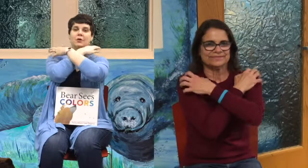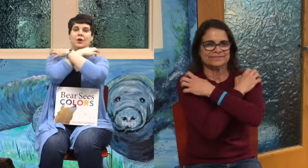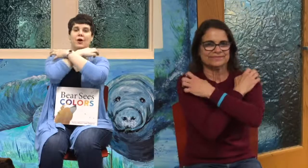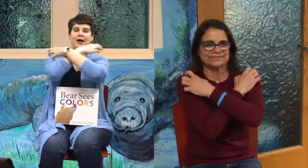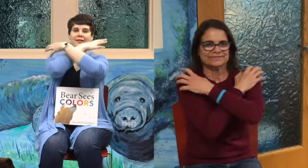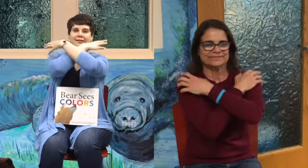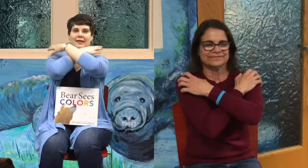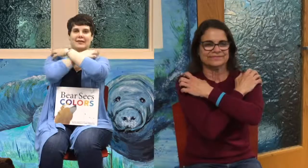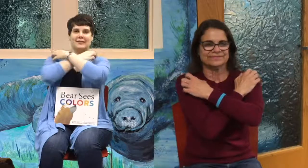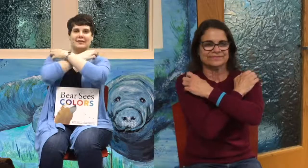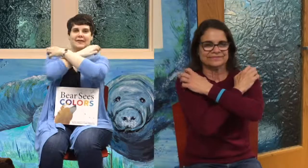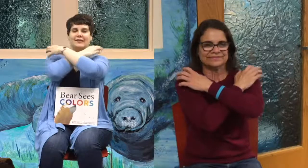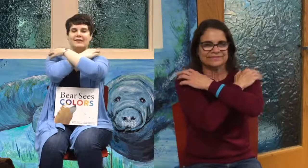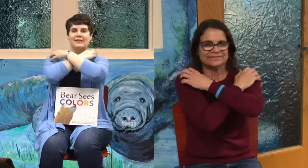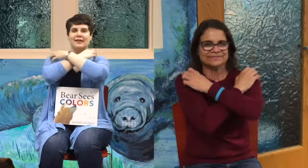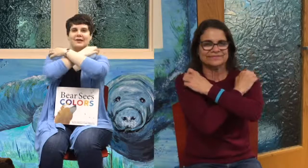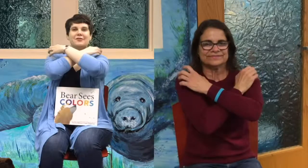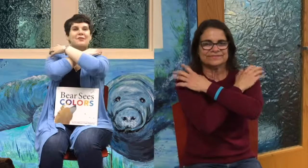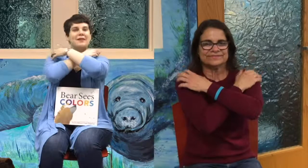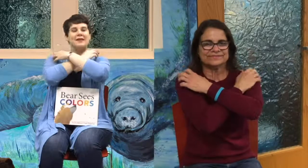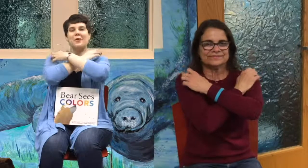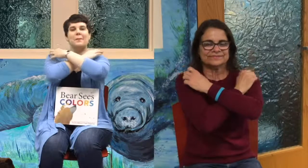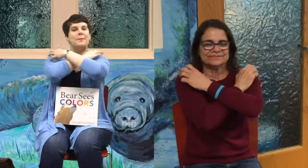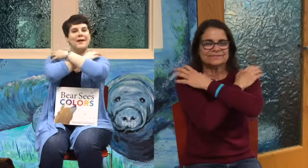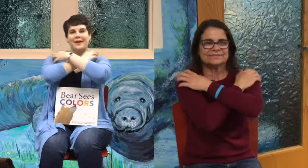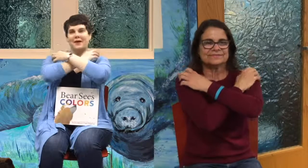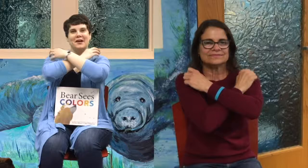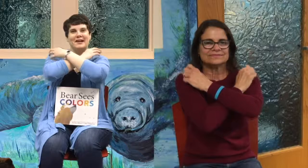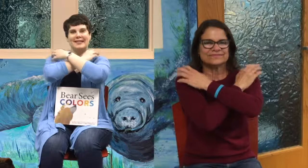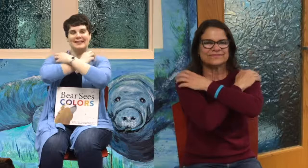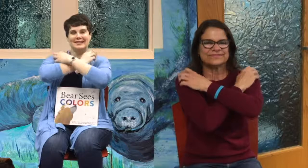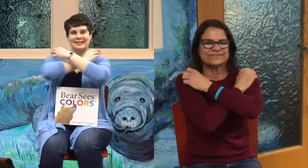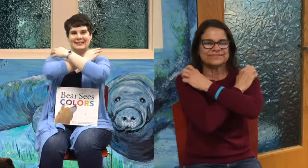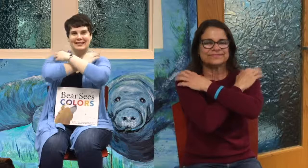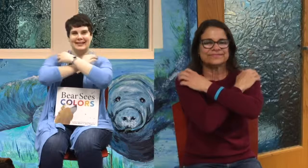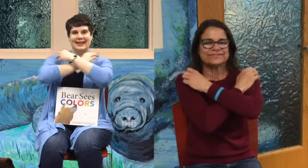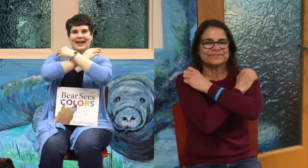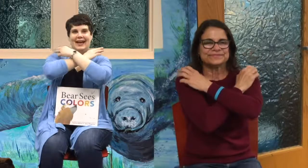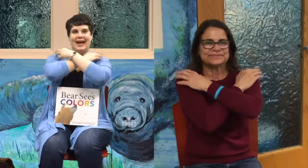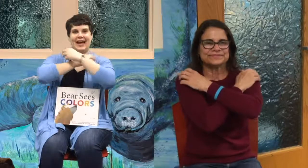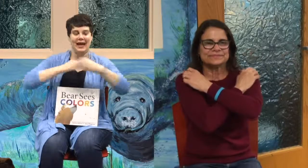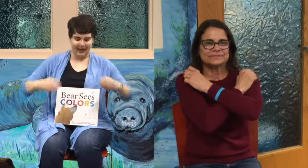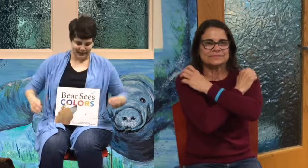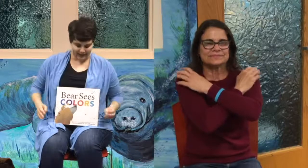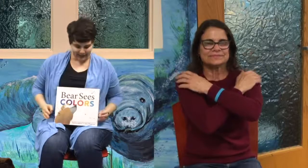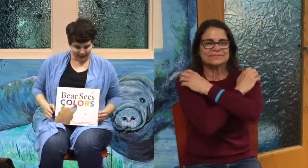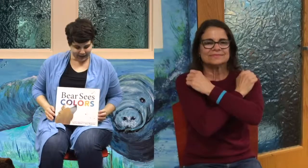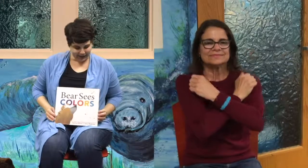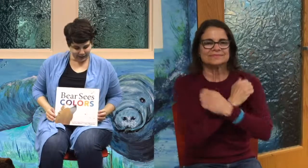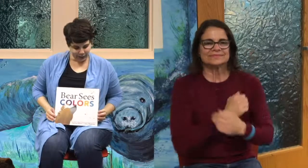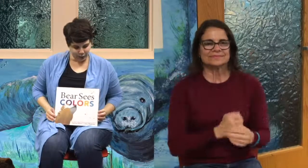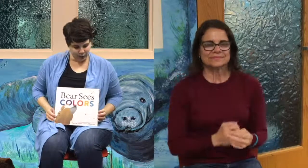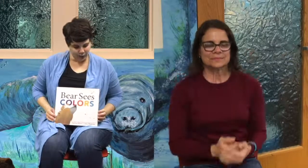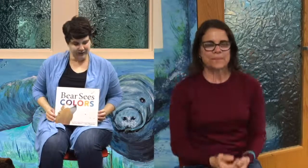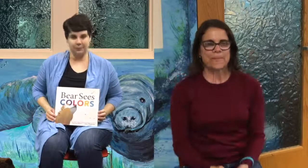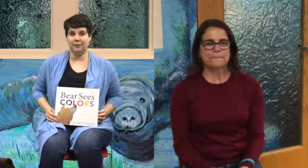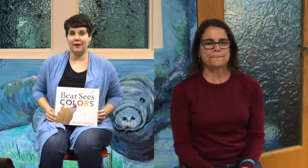claws like this. So think of a bear hug. And again, we're going to